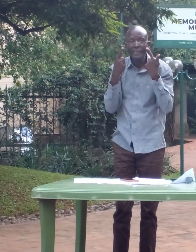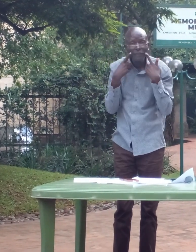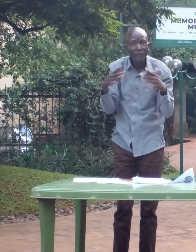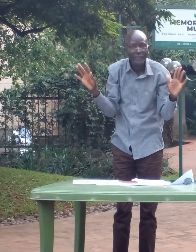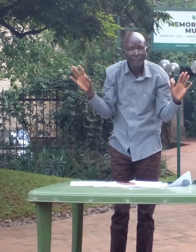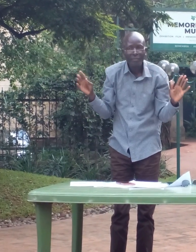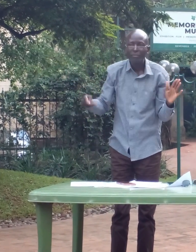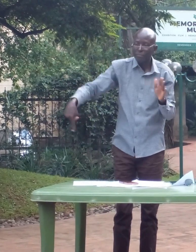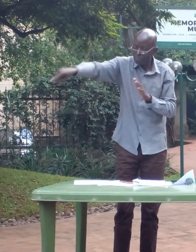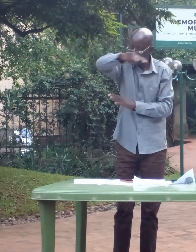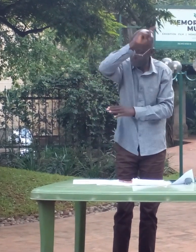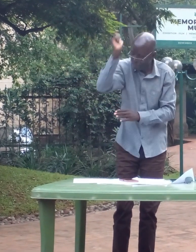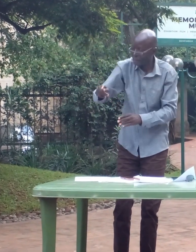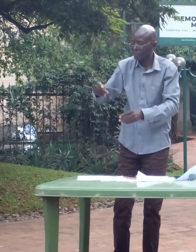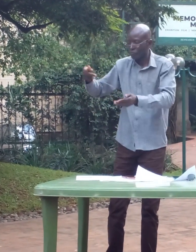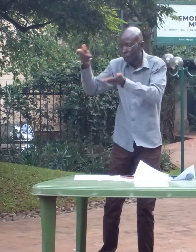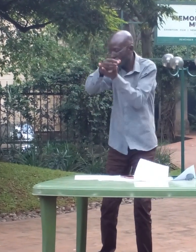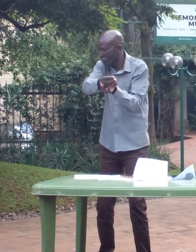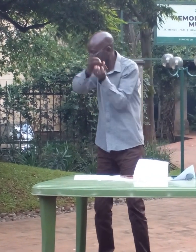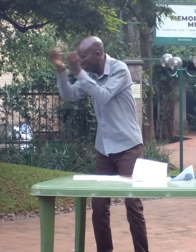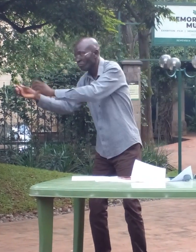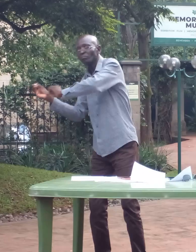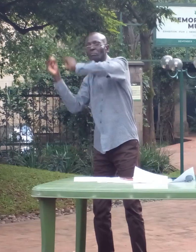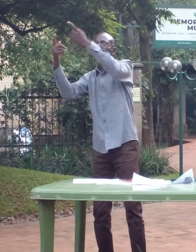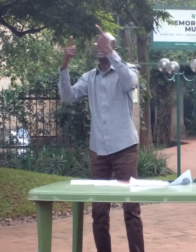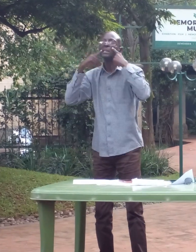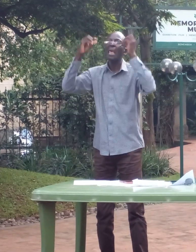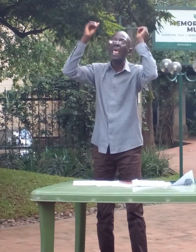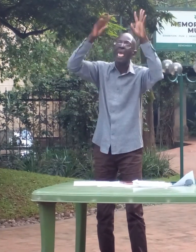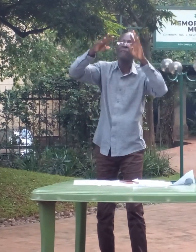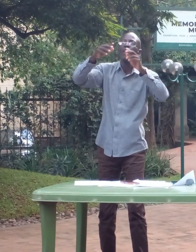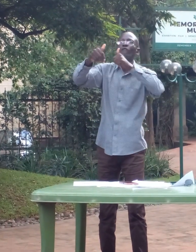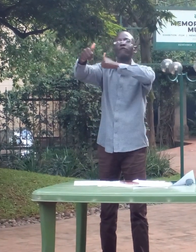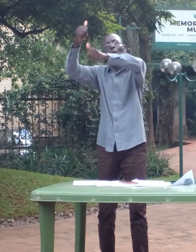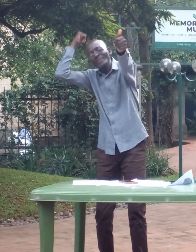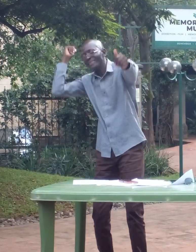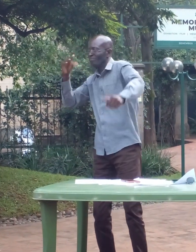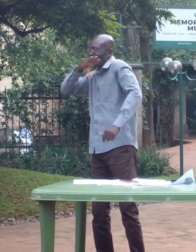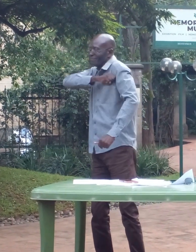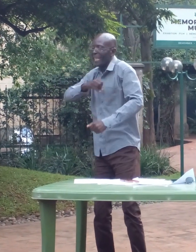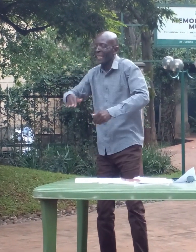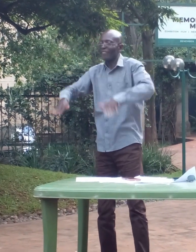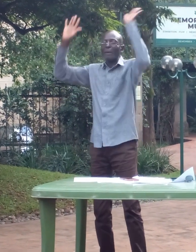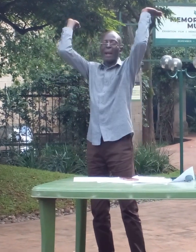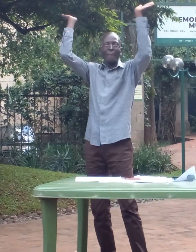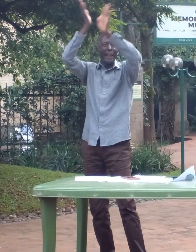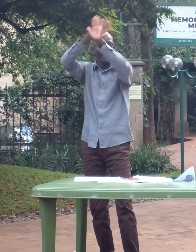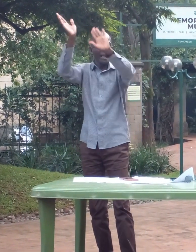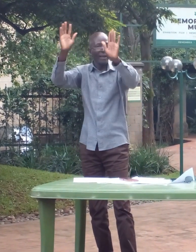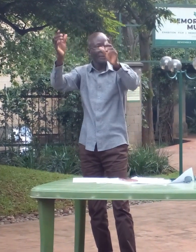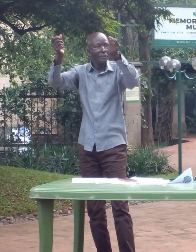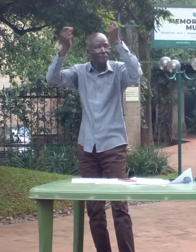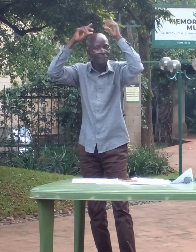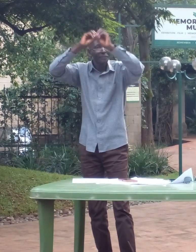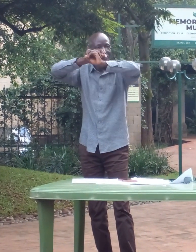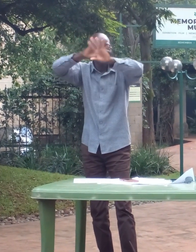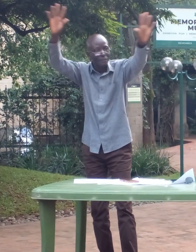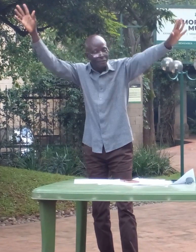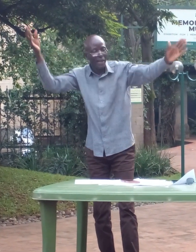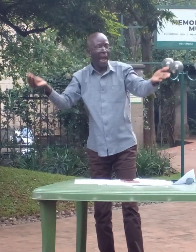it's been 6 years training, but right now it's successful. So the effort of sending the video, and if you're not